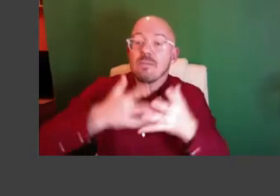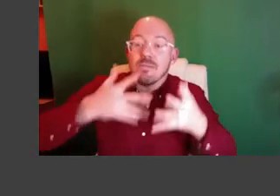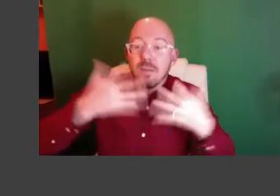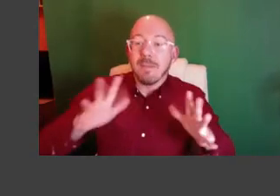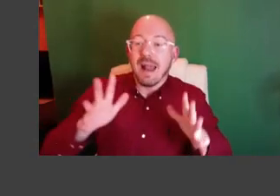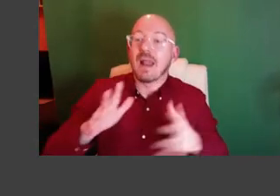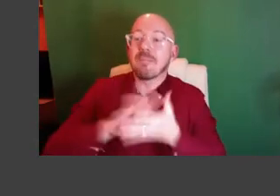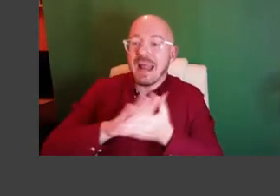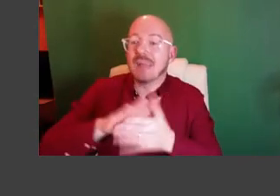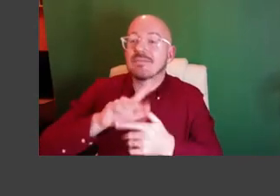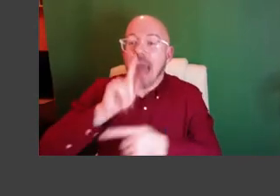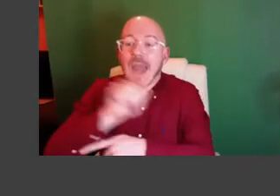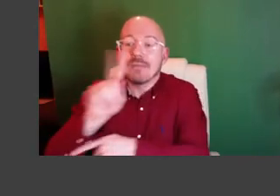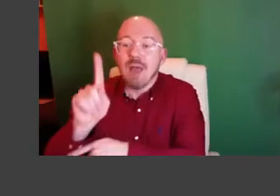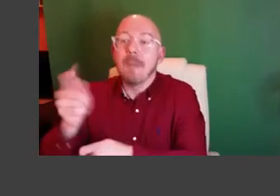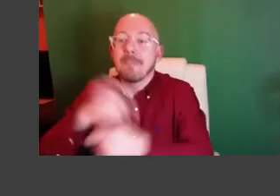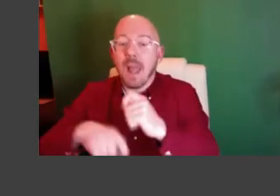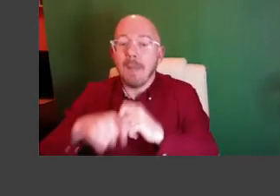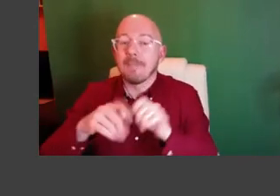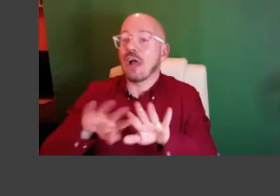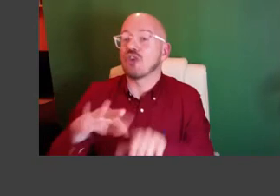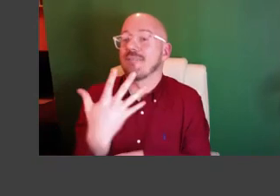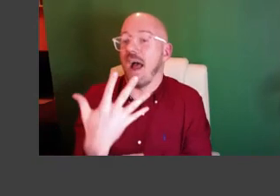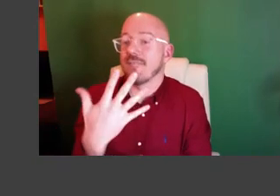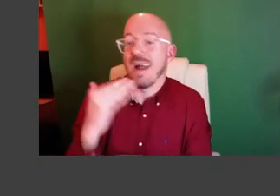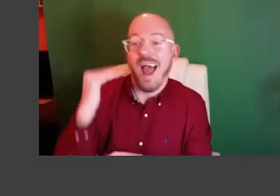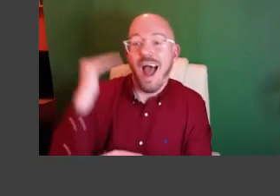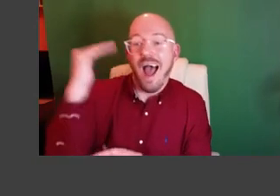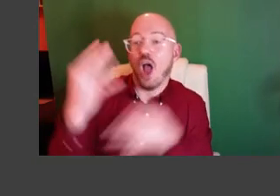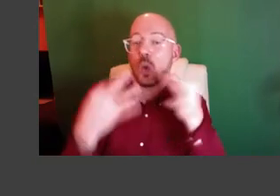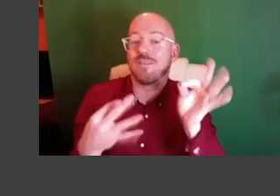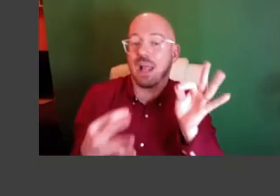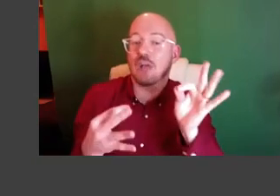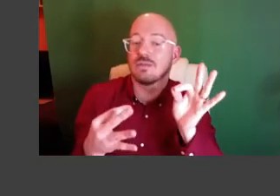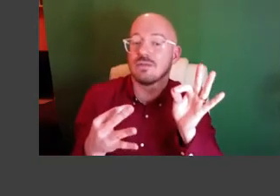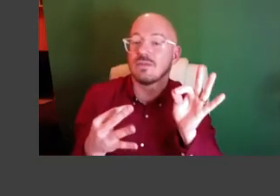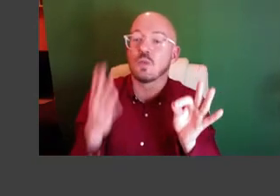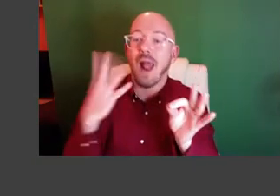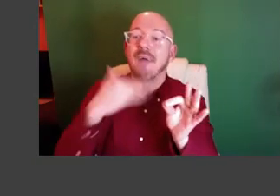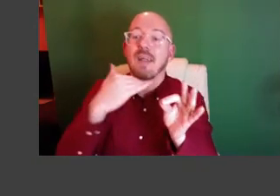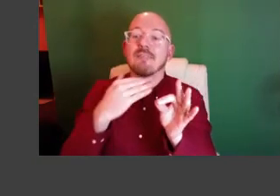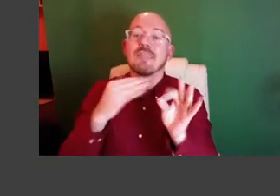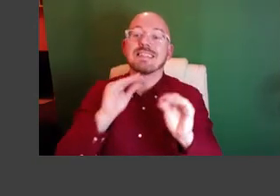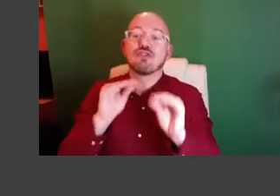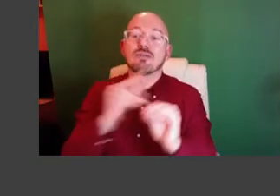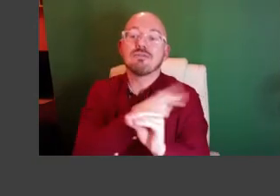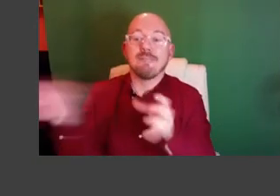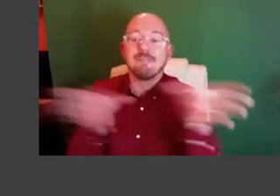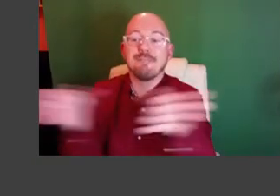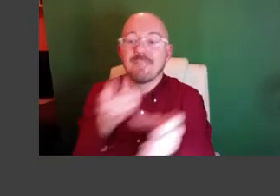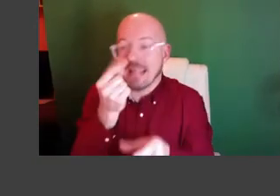And finally, the existing BSL unit qualification under the Scottish Qualifications Authority can become a National 5 and